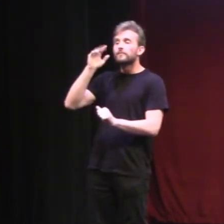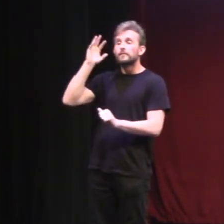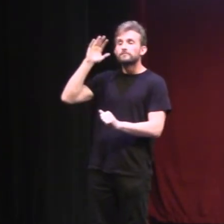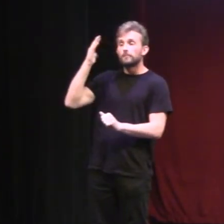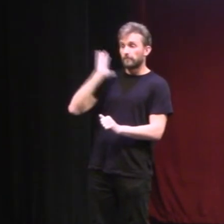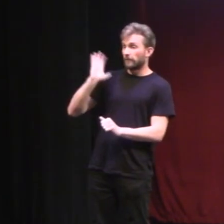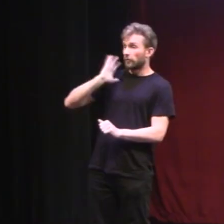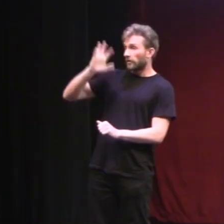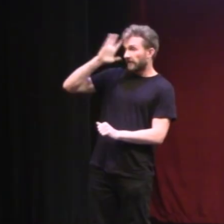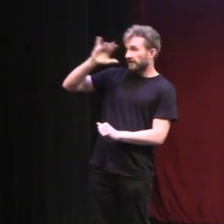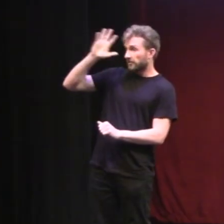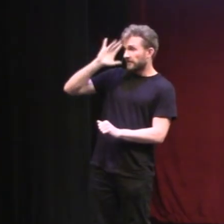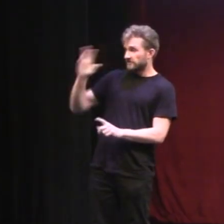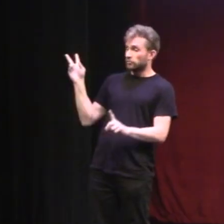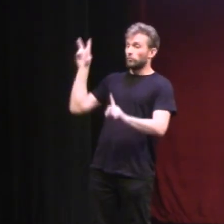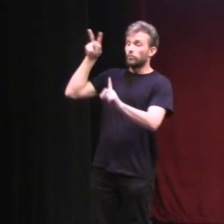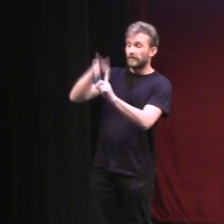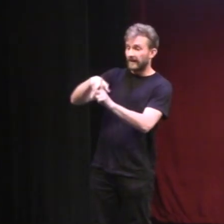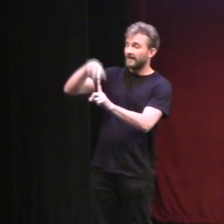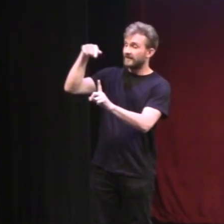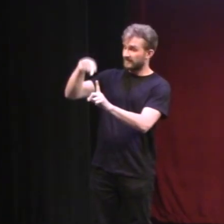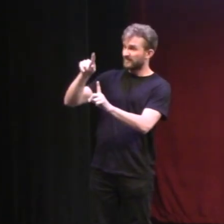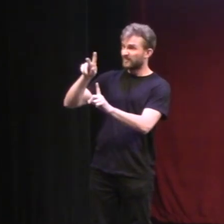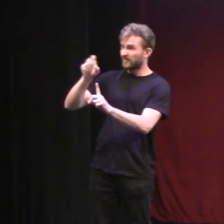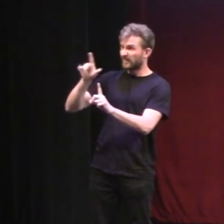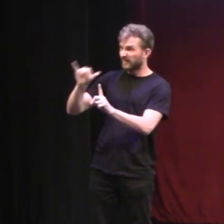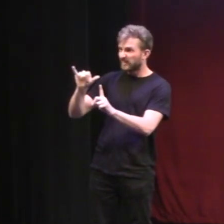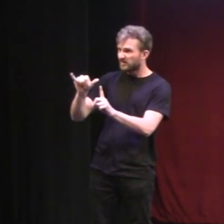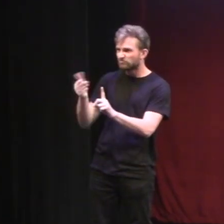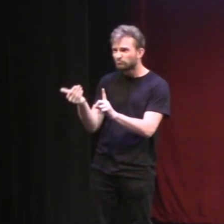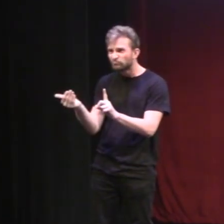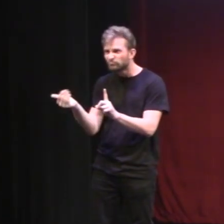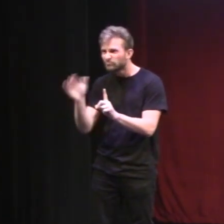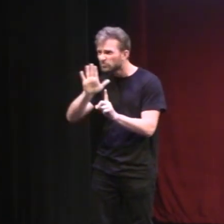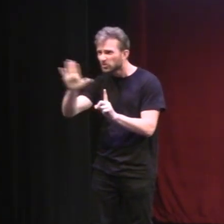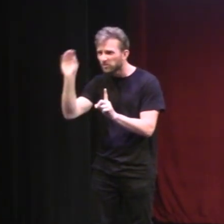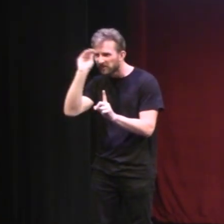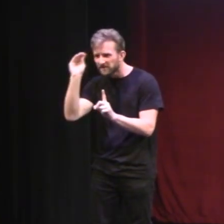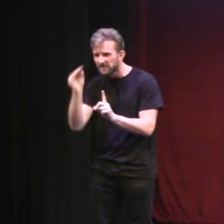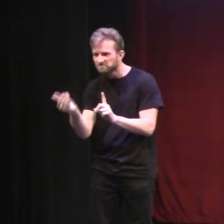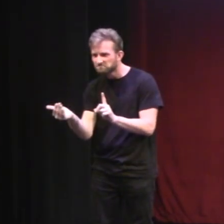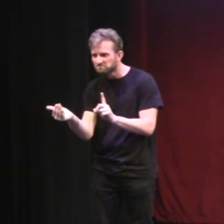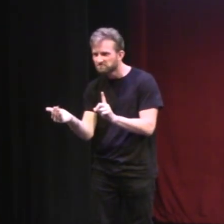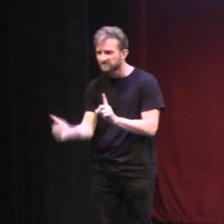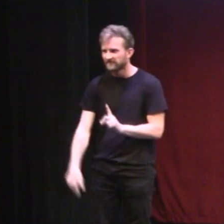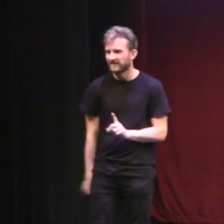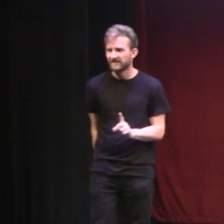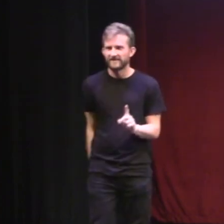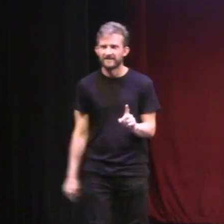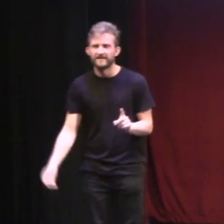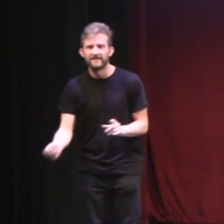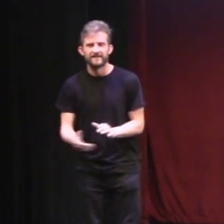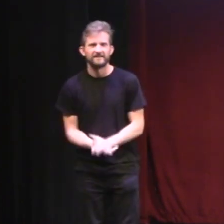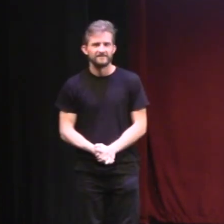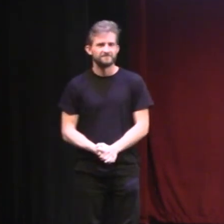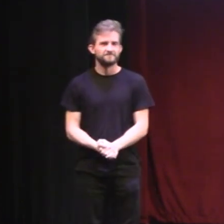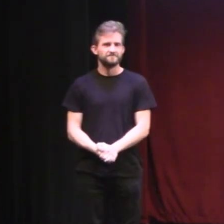again as well if that is helpful. If I see enough nods, I'll do that. Okay.